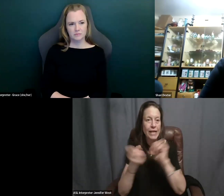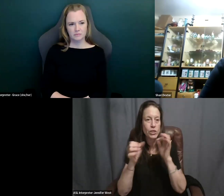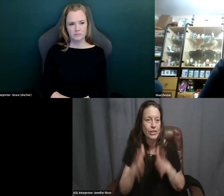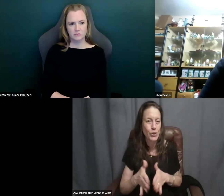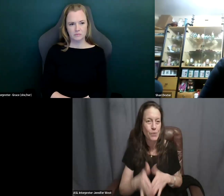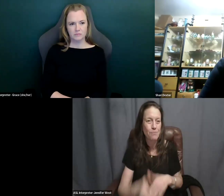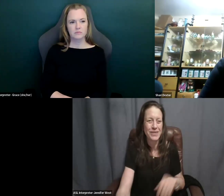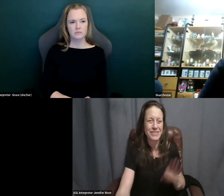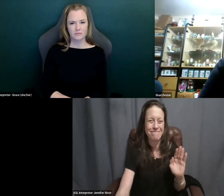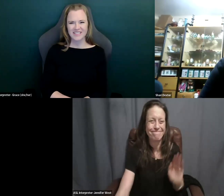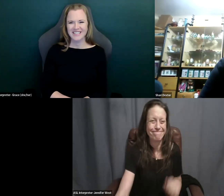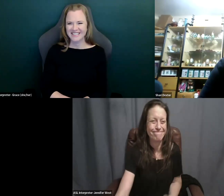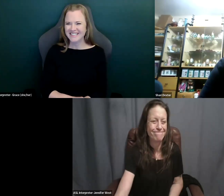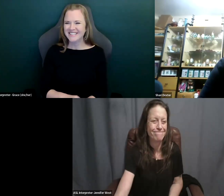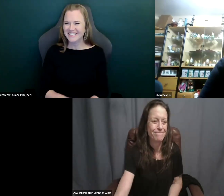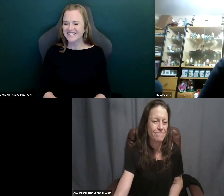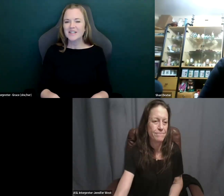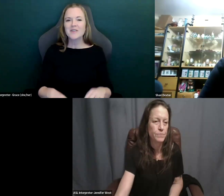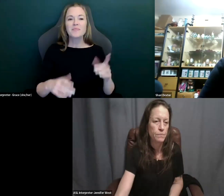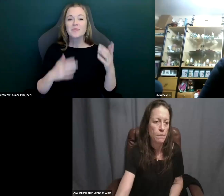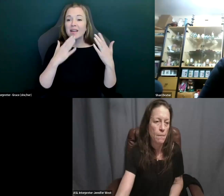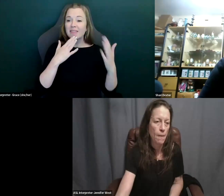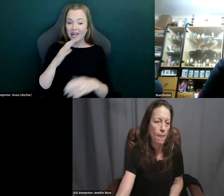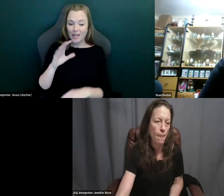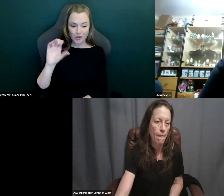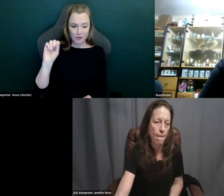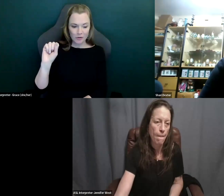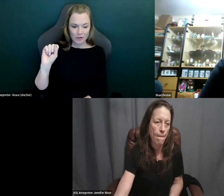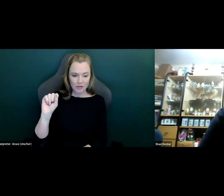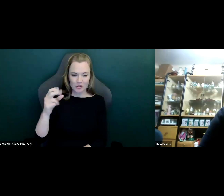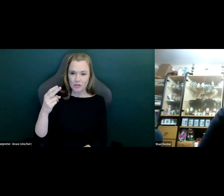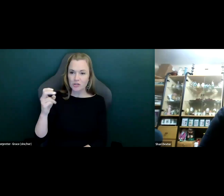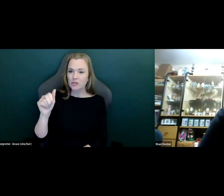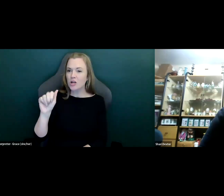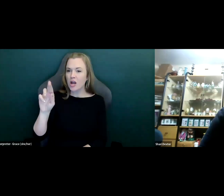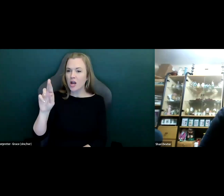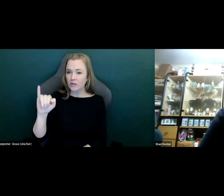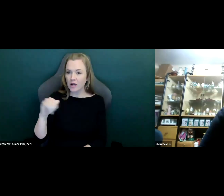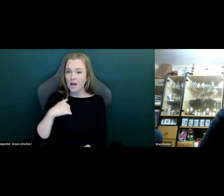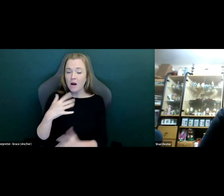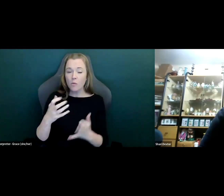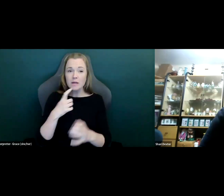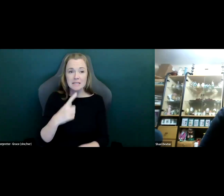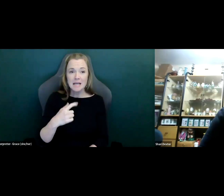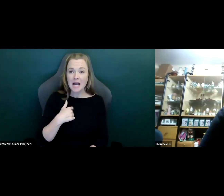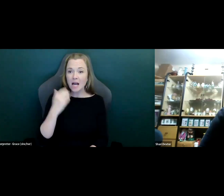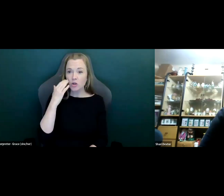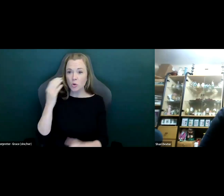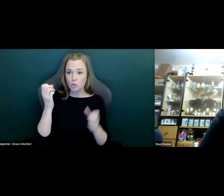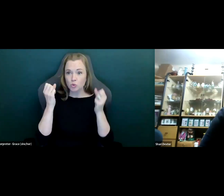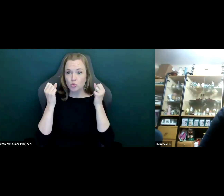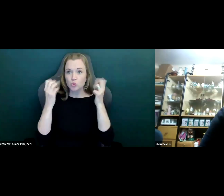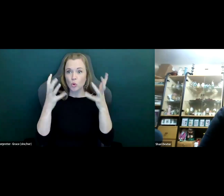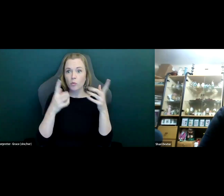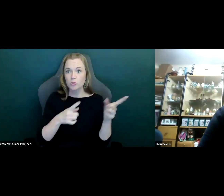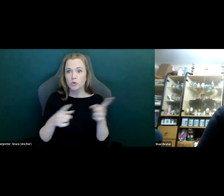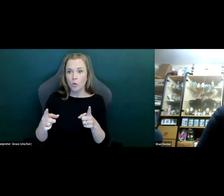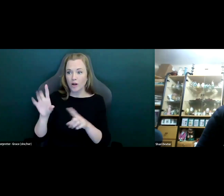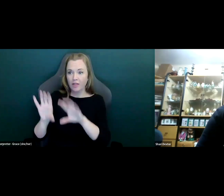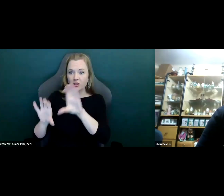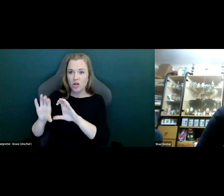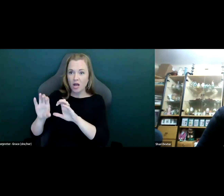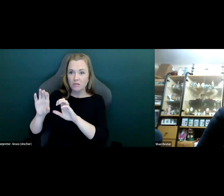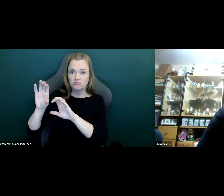Thank you so much, Sherry. I want to say that I know that there is so much happening in this chat,